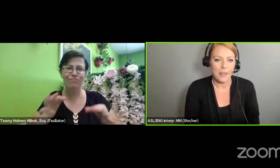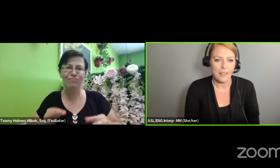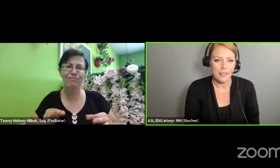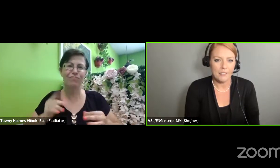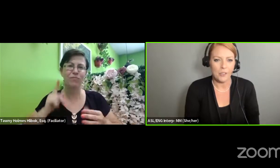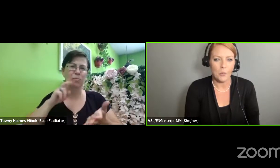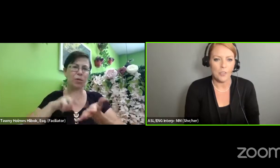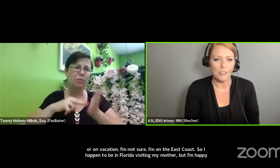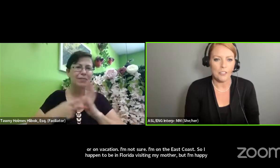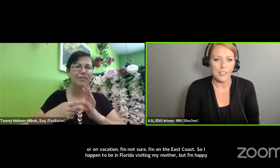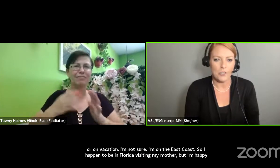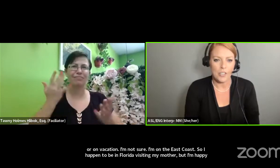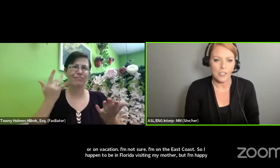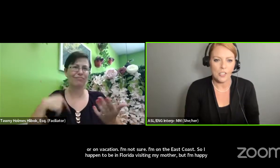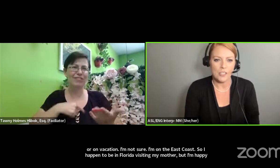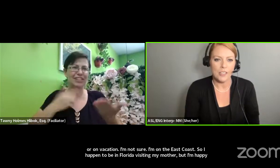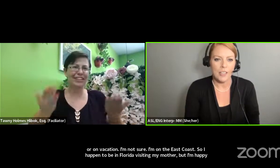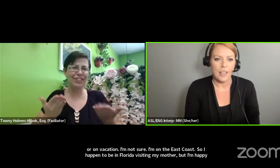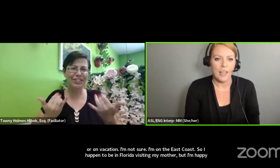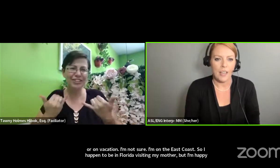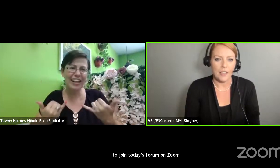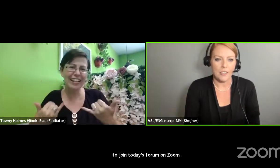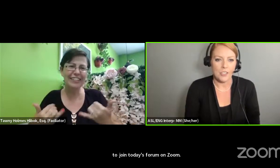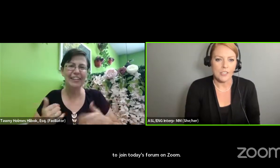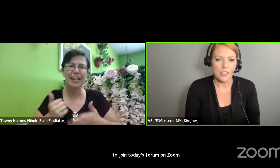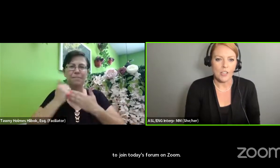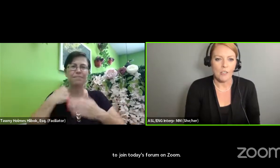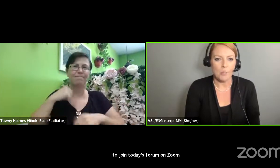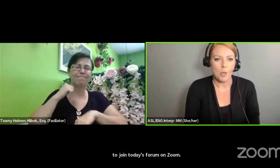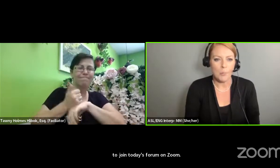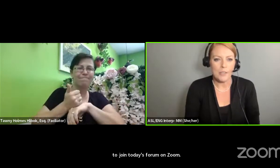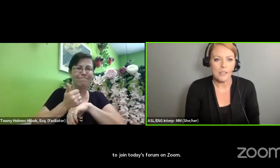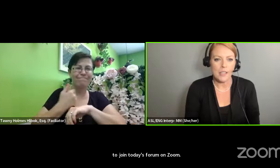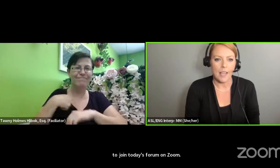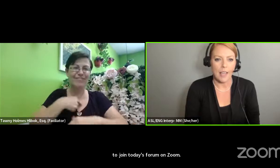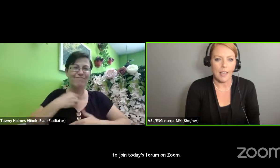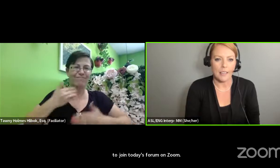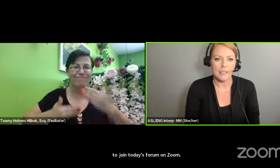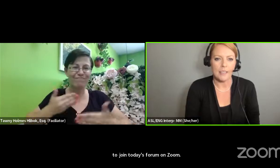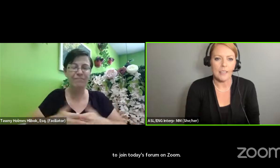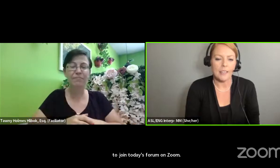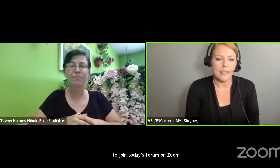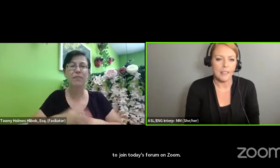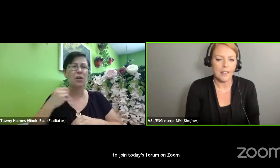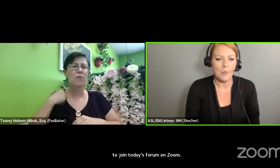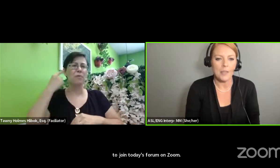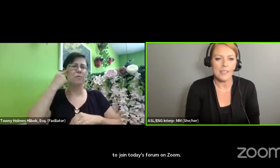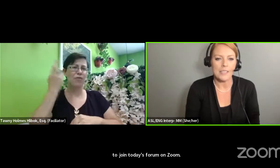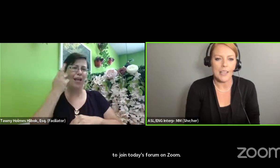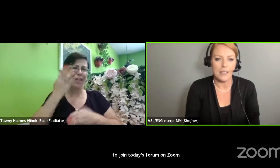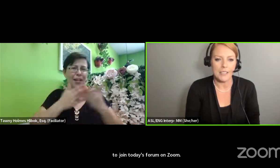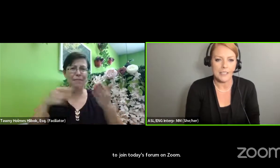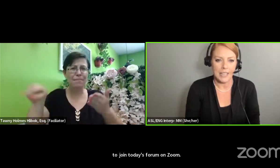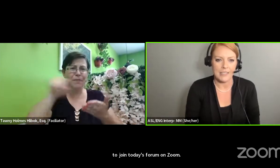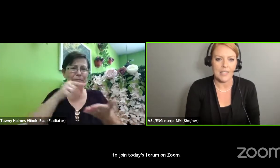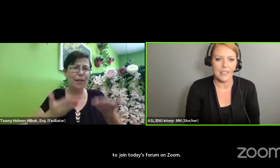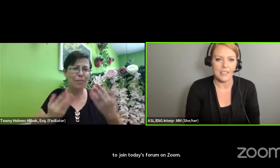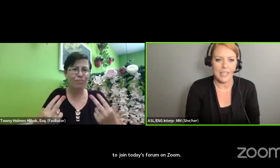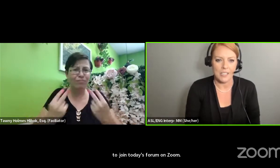Thank you, Becca, for the wonderful introduction and your discussion of the purpose and helping us set